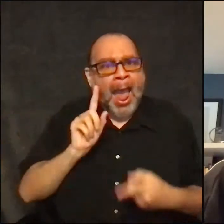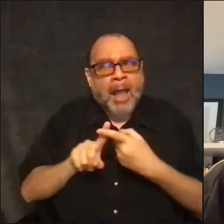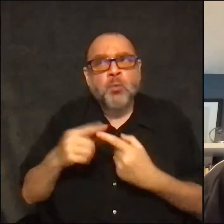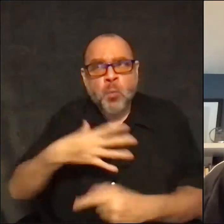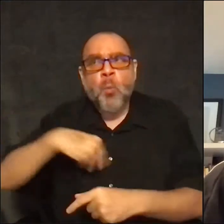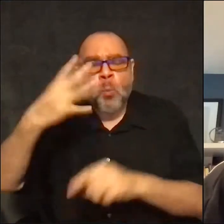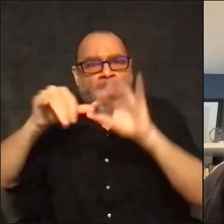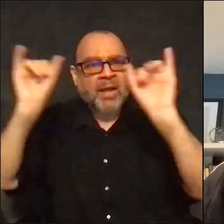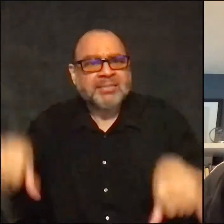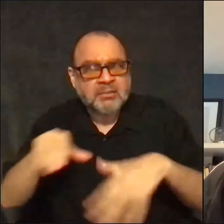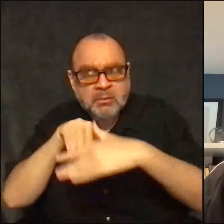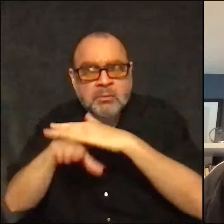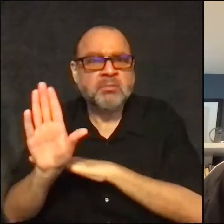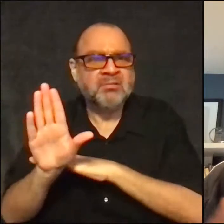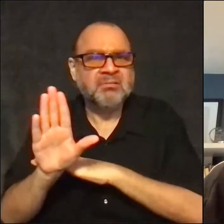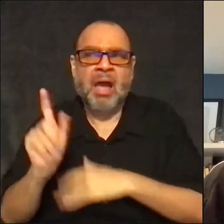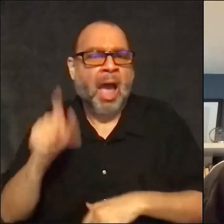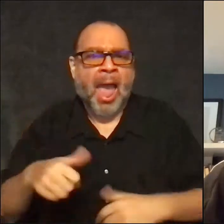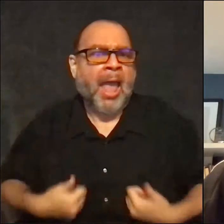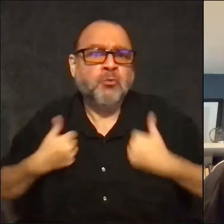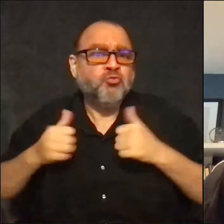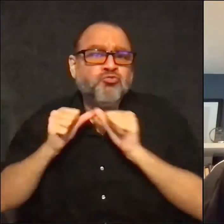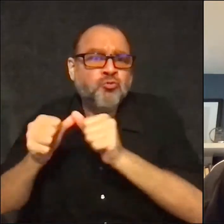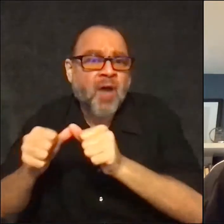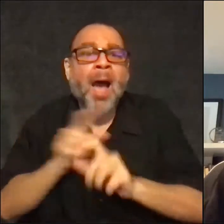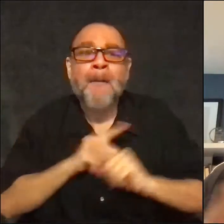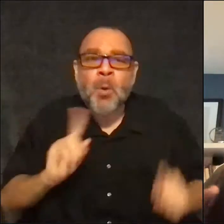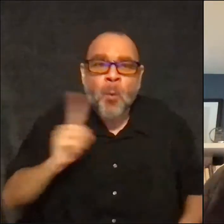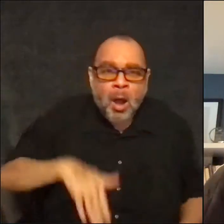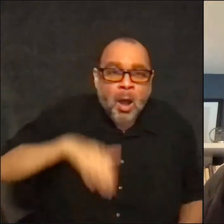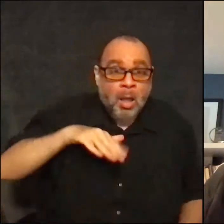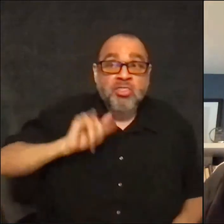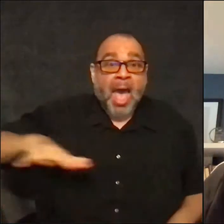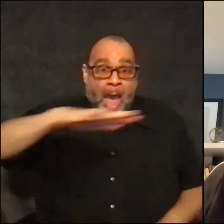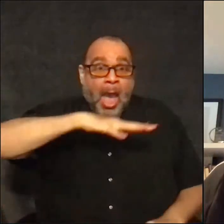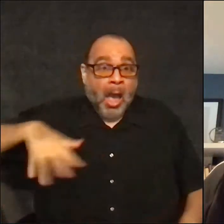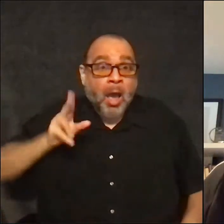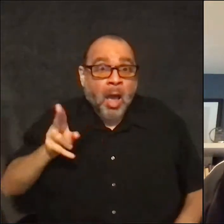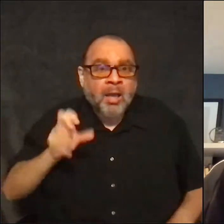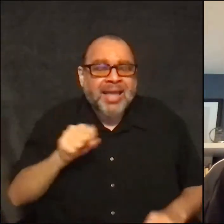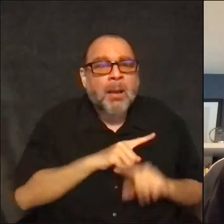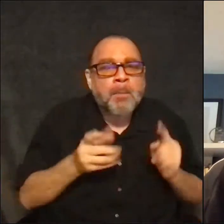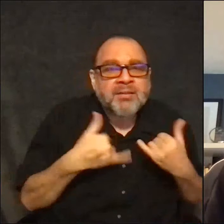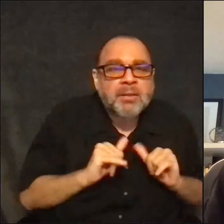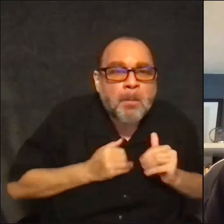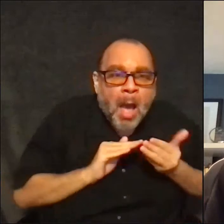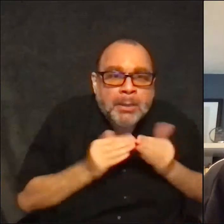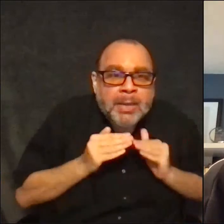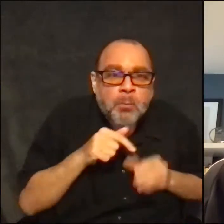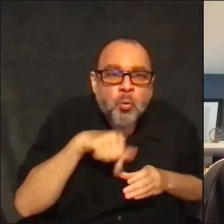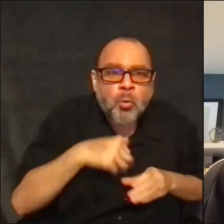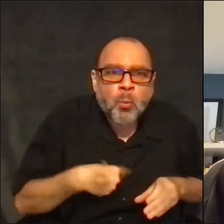90s. We had Ronald Reagan as president, and we had George Bush in office, and all that came alongside of that. That was a long